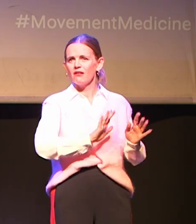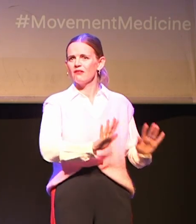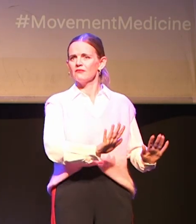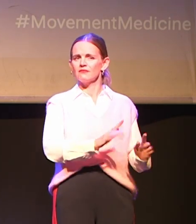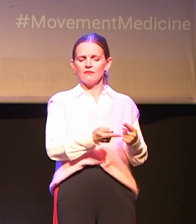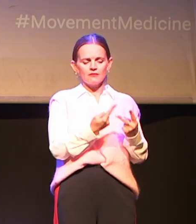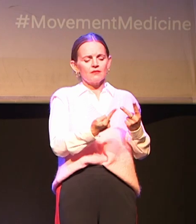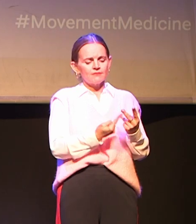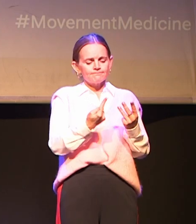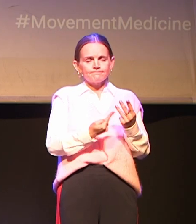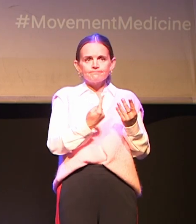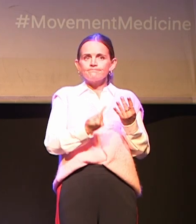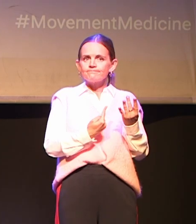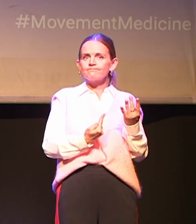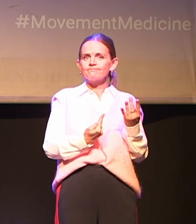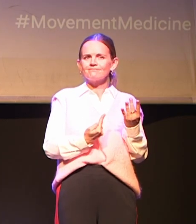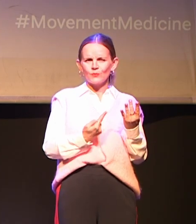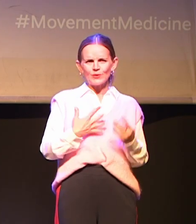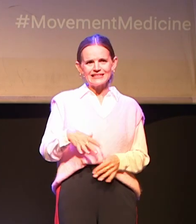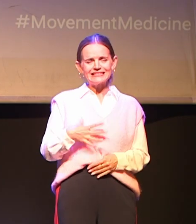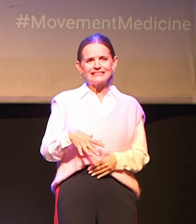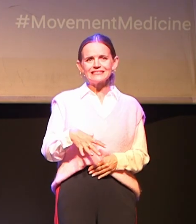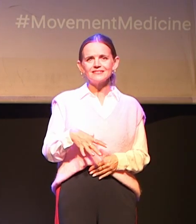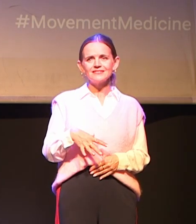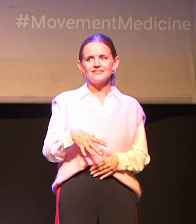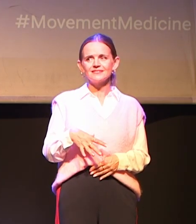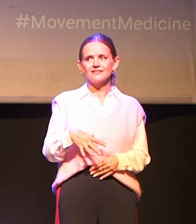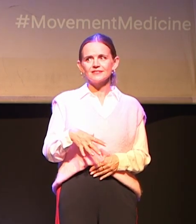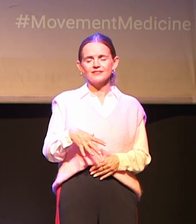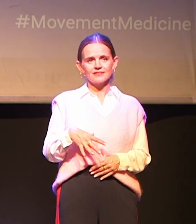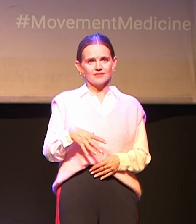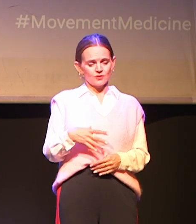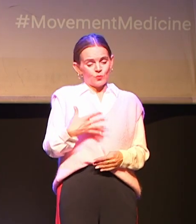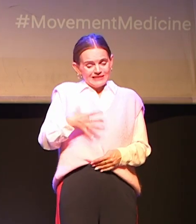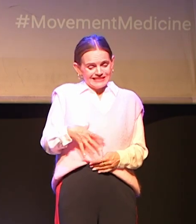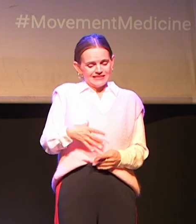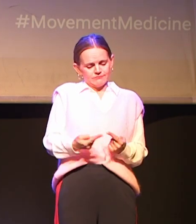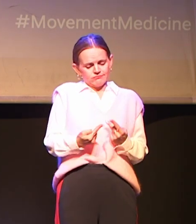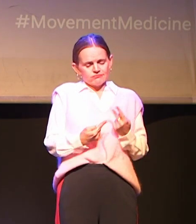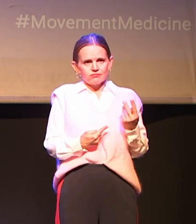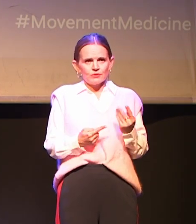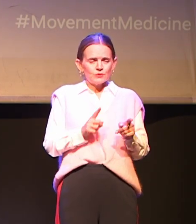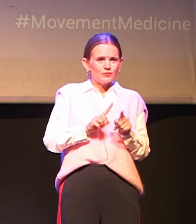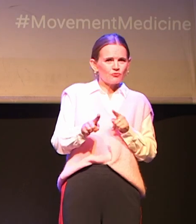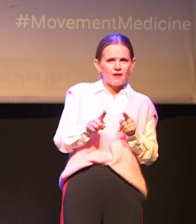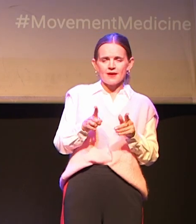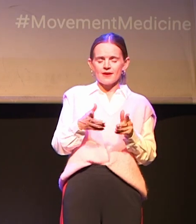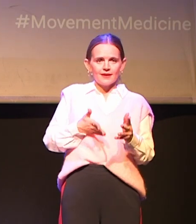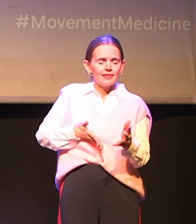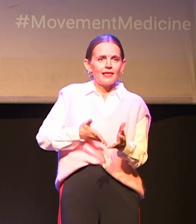Those are exactly the things that we need to navigate such a complex